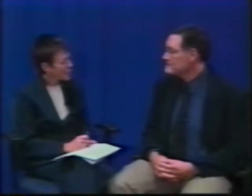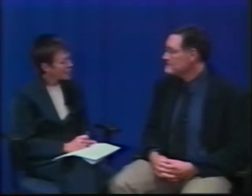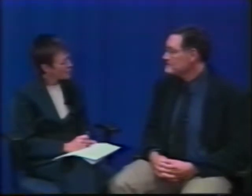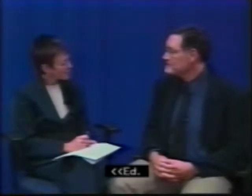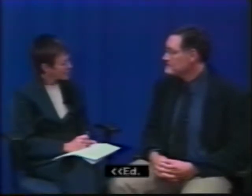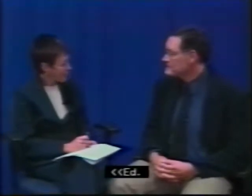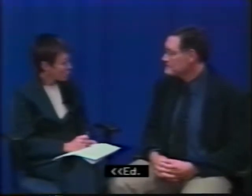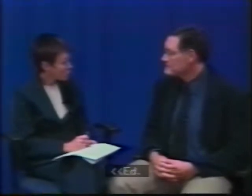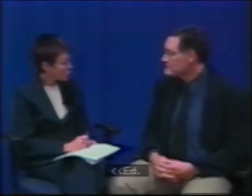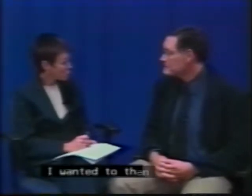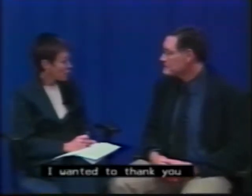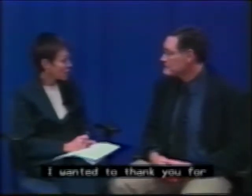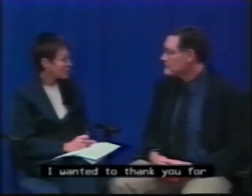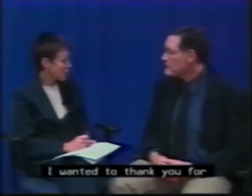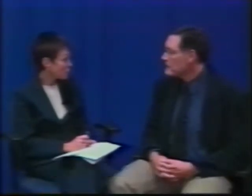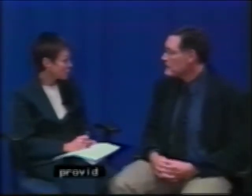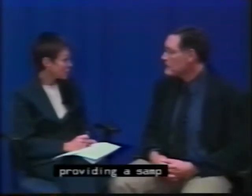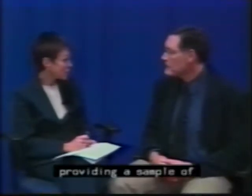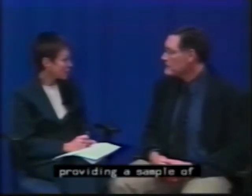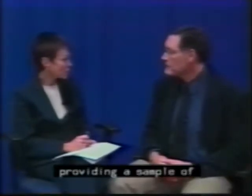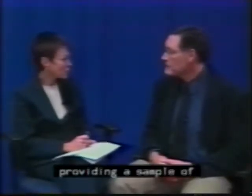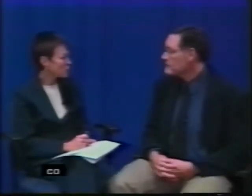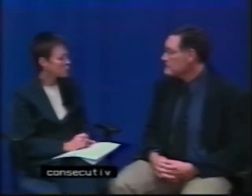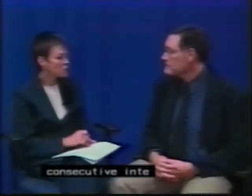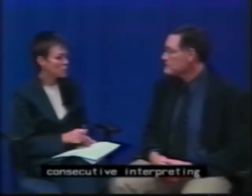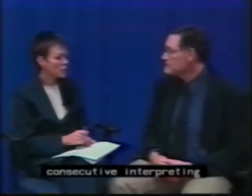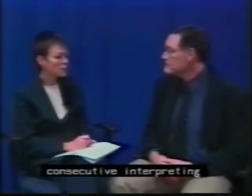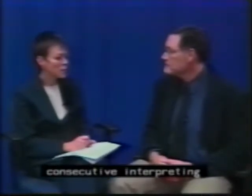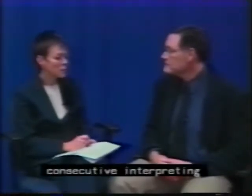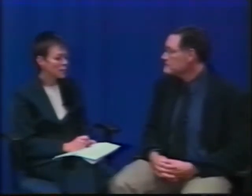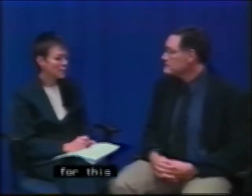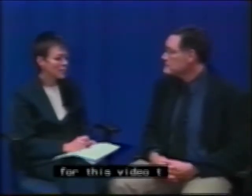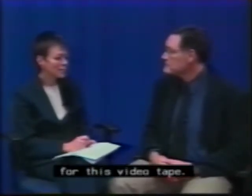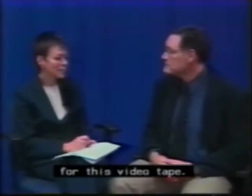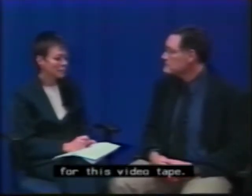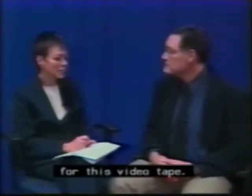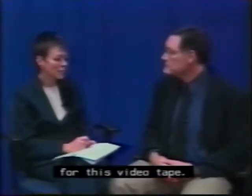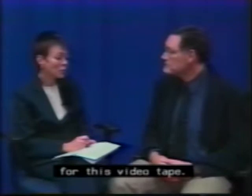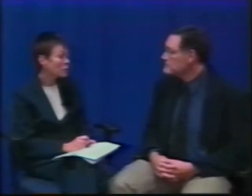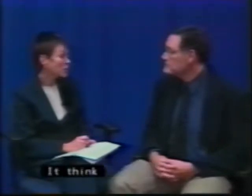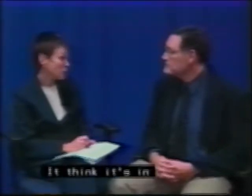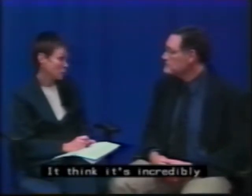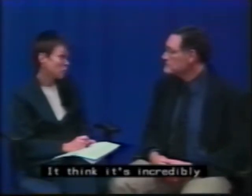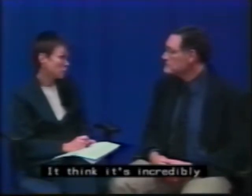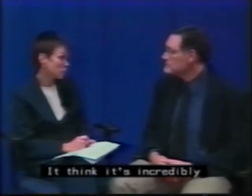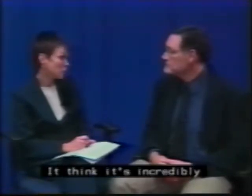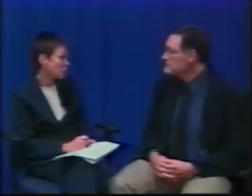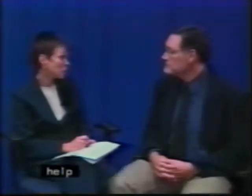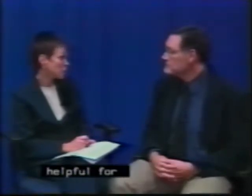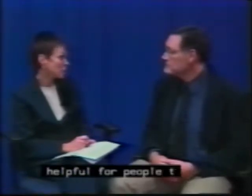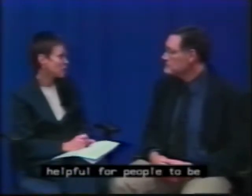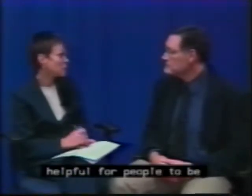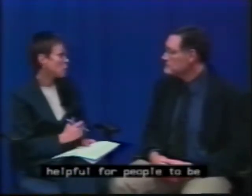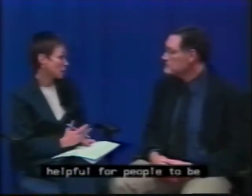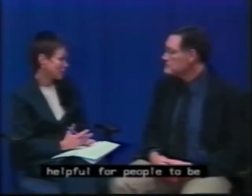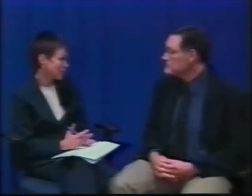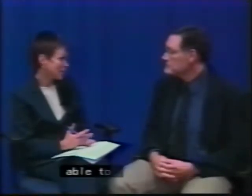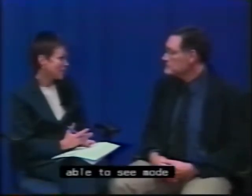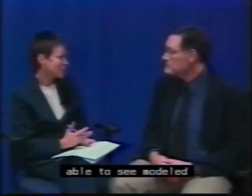Ed, I wanted to thank providing a sample of consecutive interpreting for this videotape. I think it's incredibly helpful for people to be able to see modeled